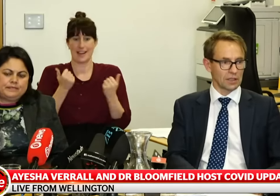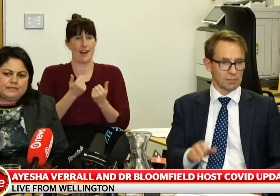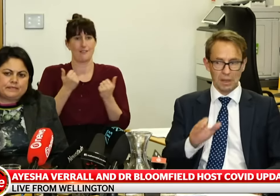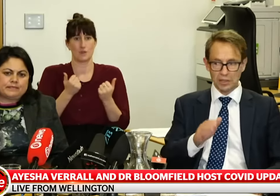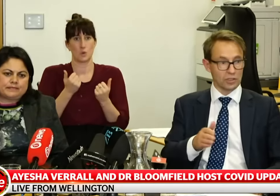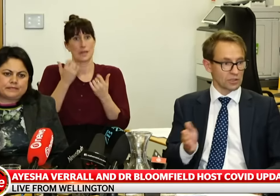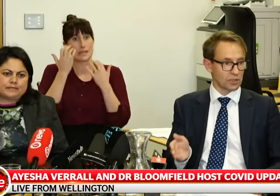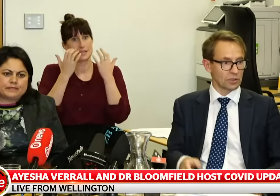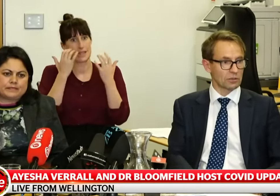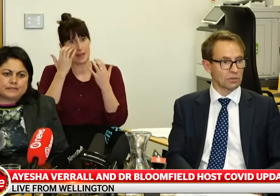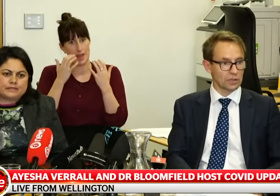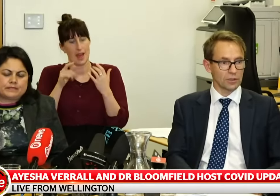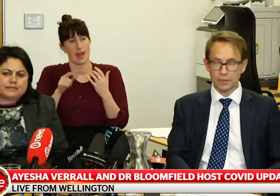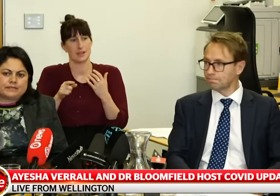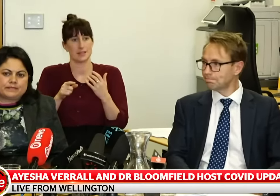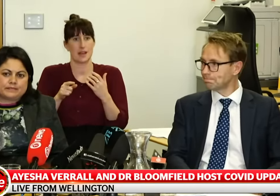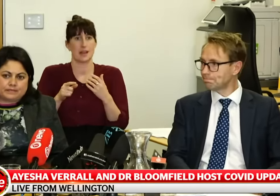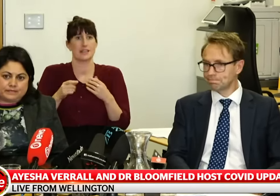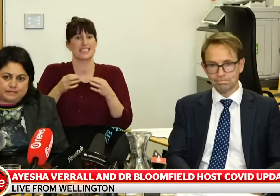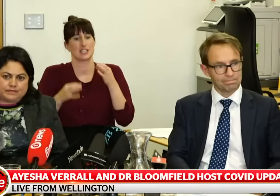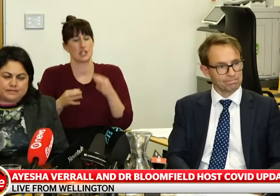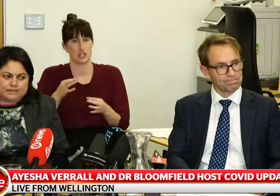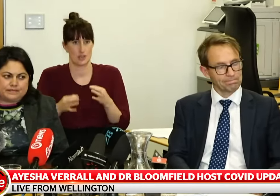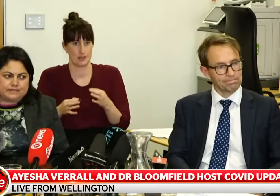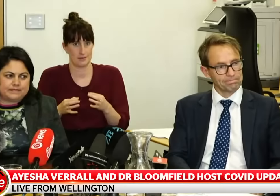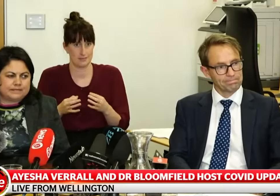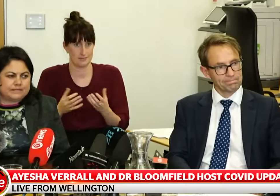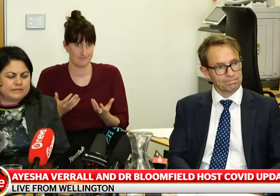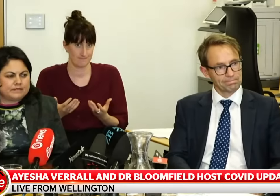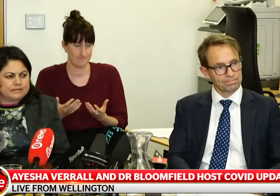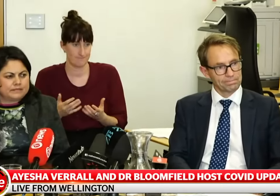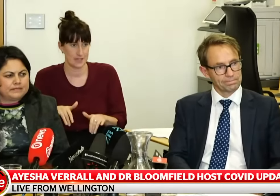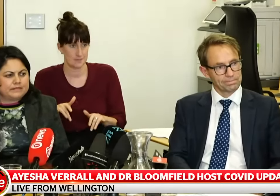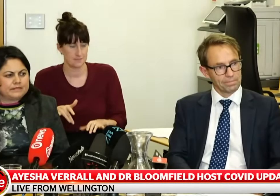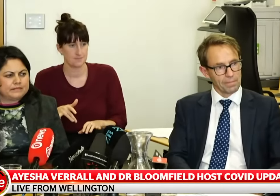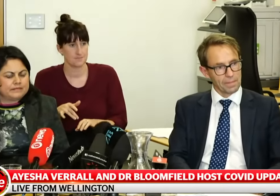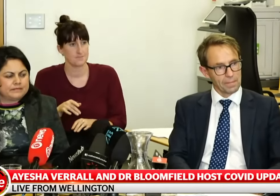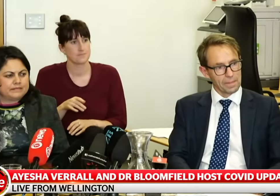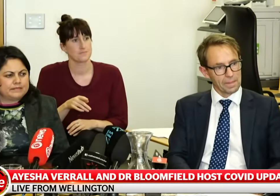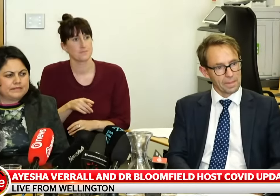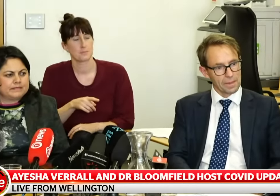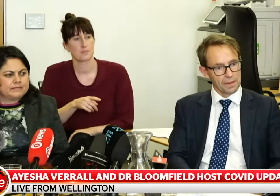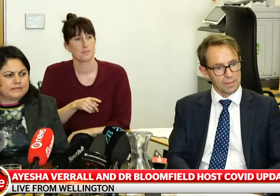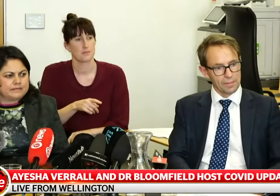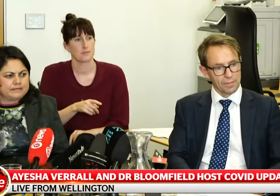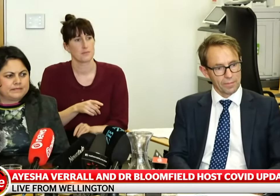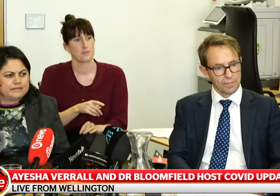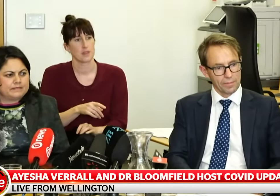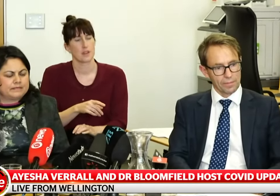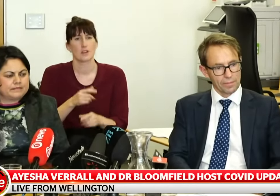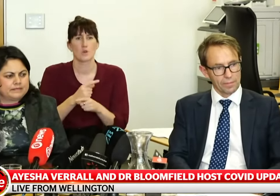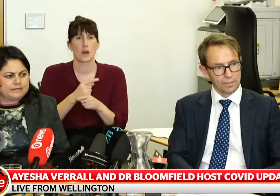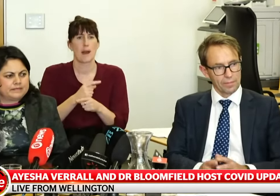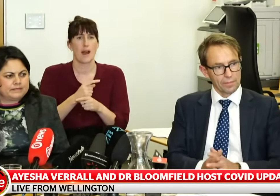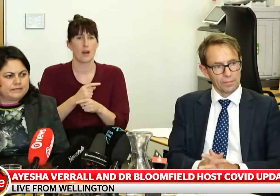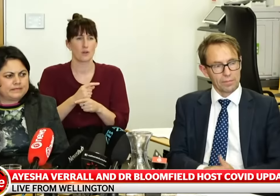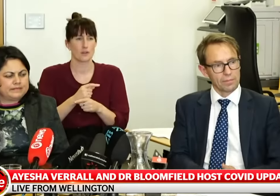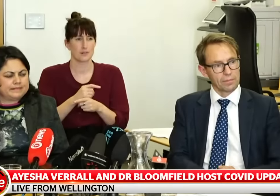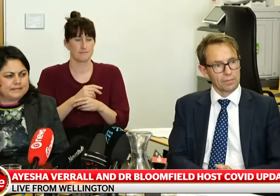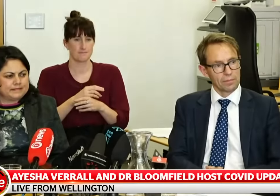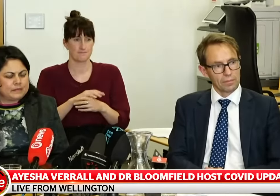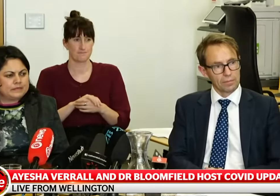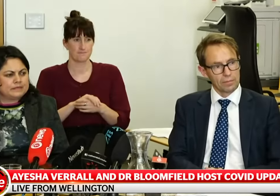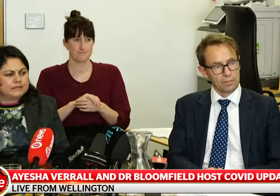that as a major decision criterion. And on the surveillance sort of issue, less about variants, I guess, but you spoke during the